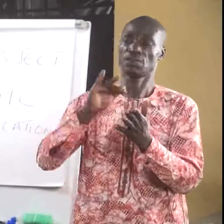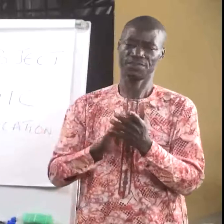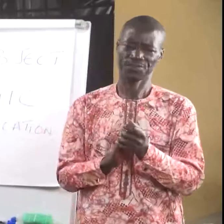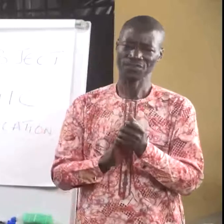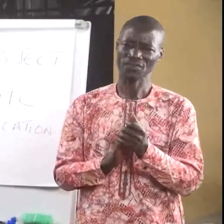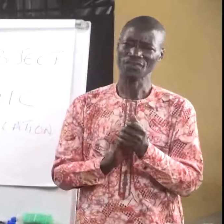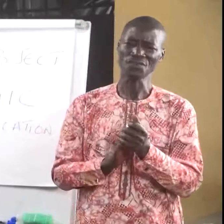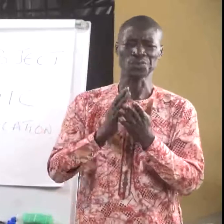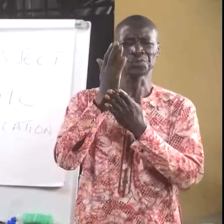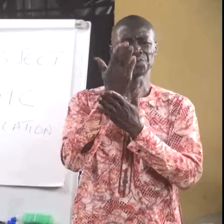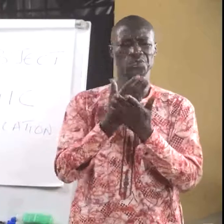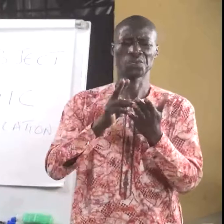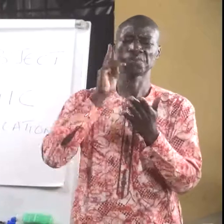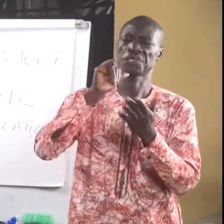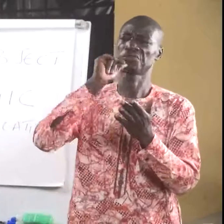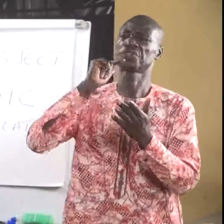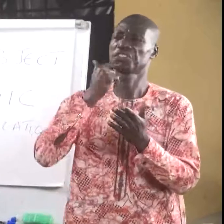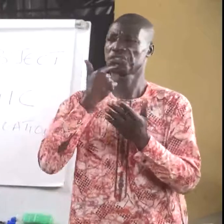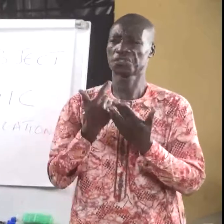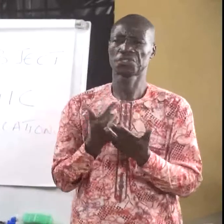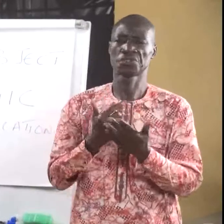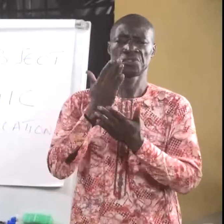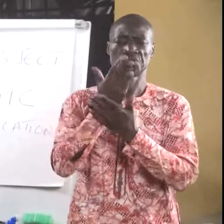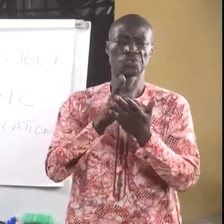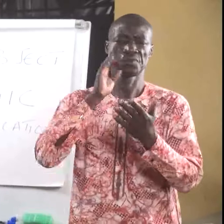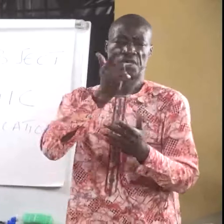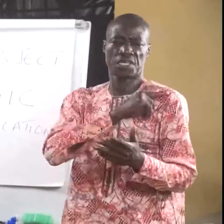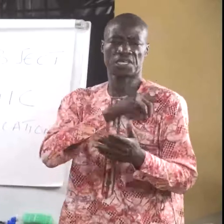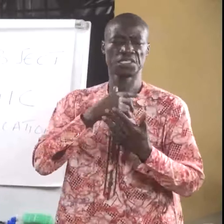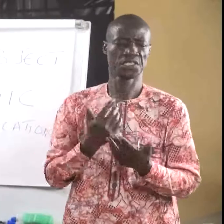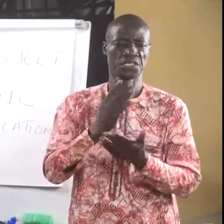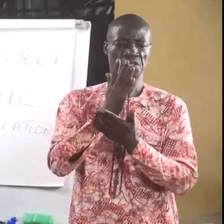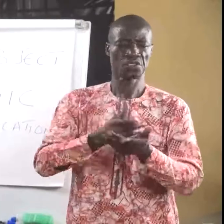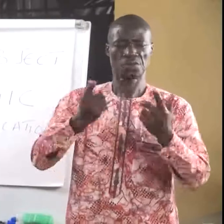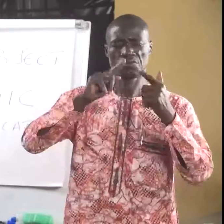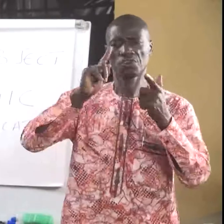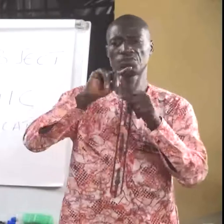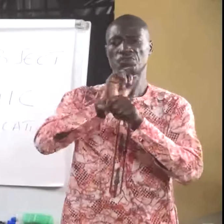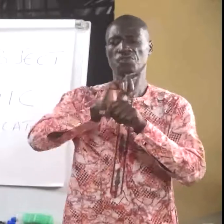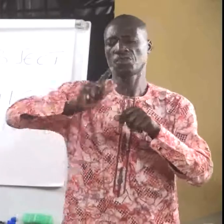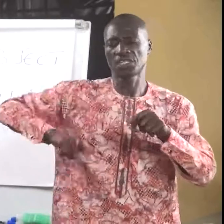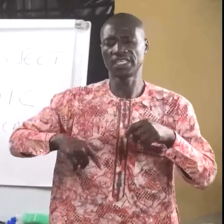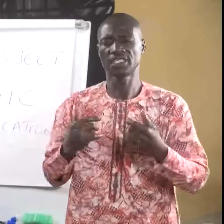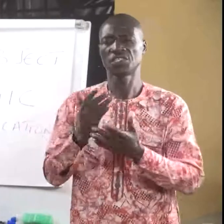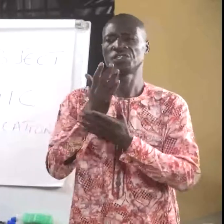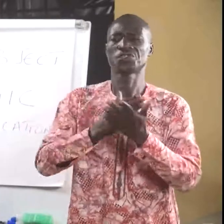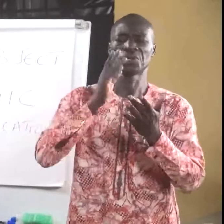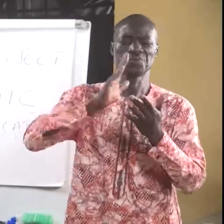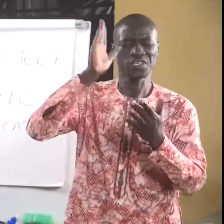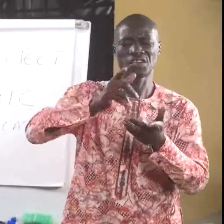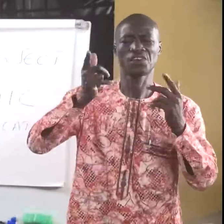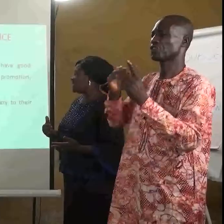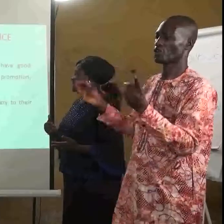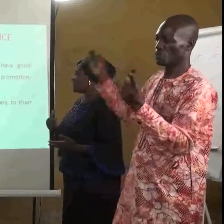I do not take my work serious. I am being engaged in truancy. I am